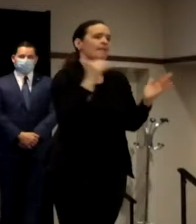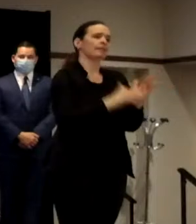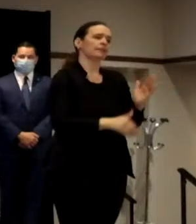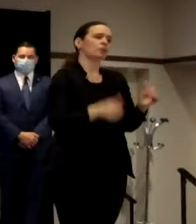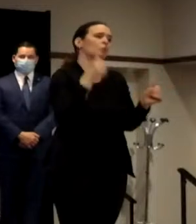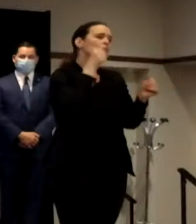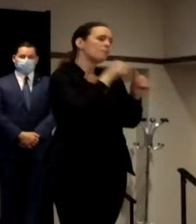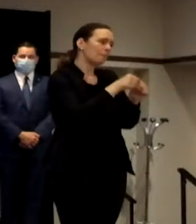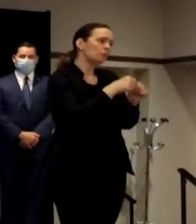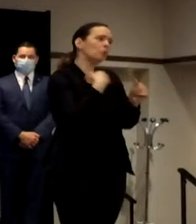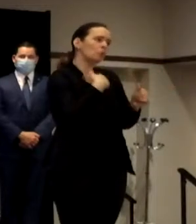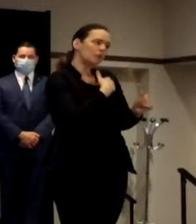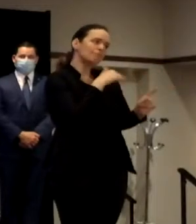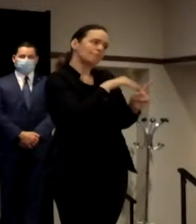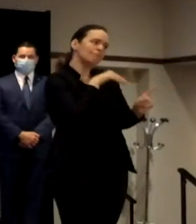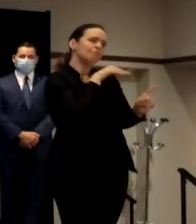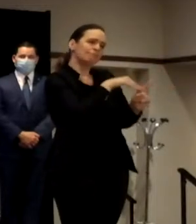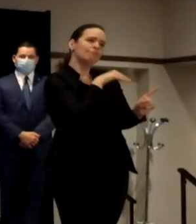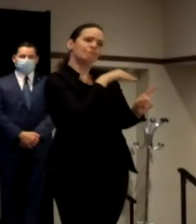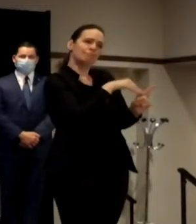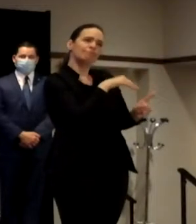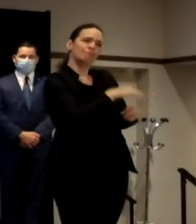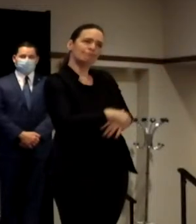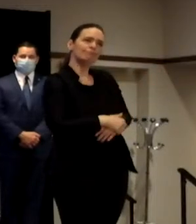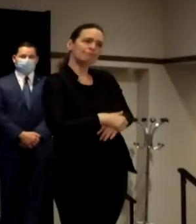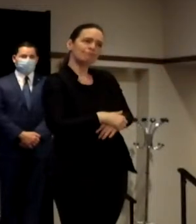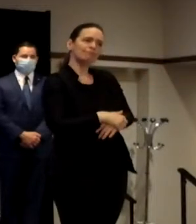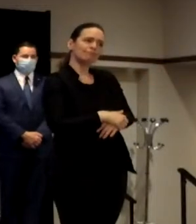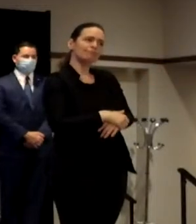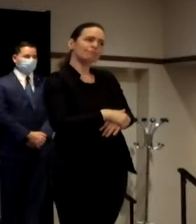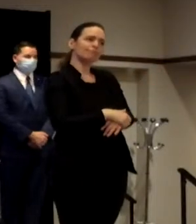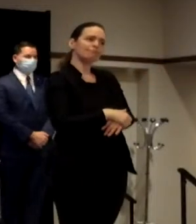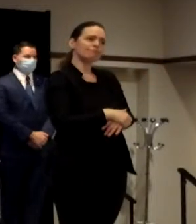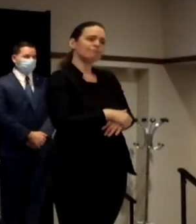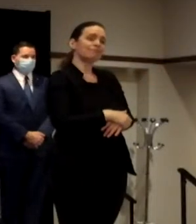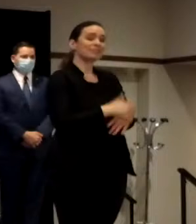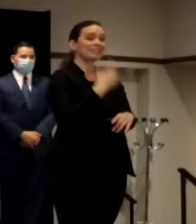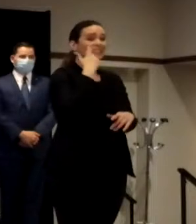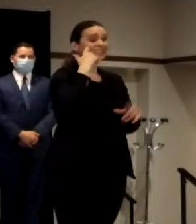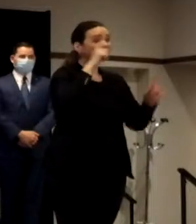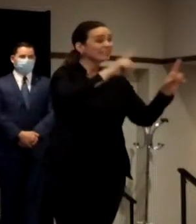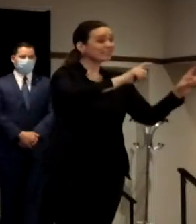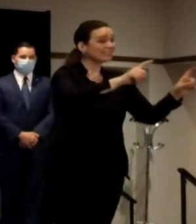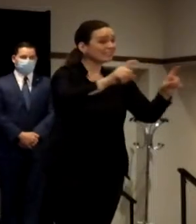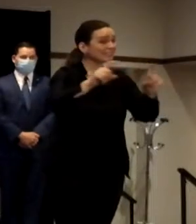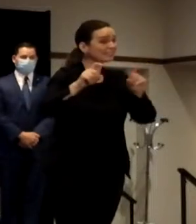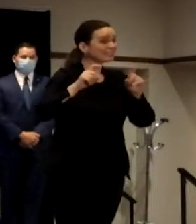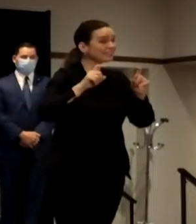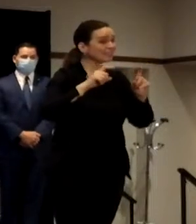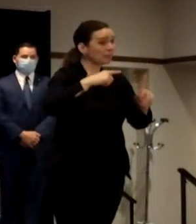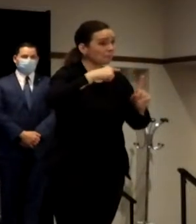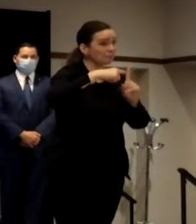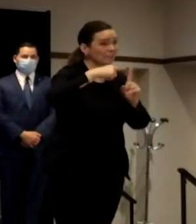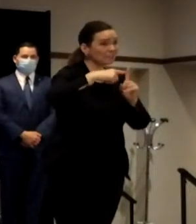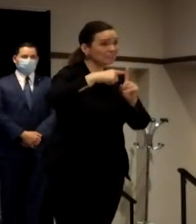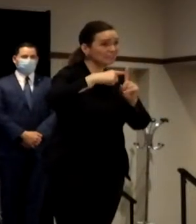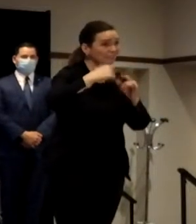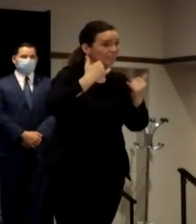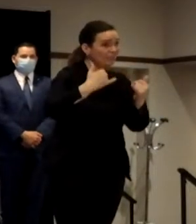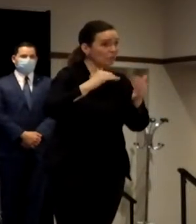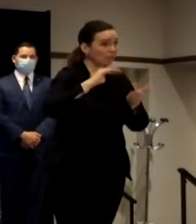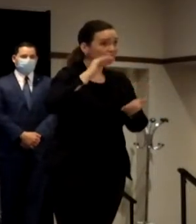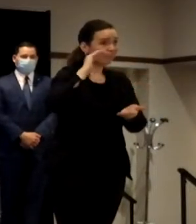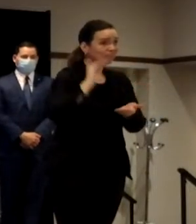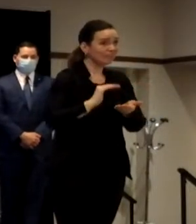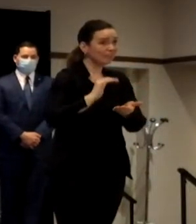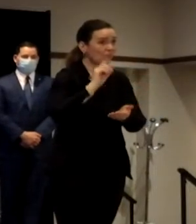if you look at the current New York State testing data, which shows the 7 days positive rate of less than 1%, it fluctuates depending on, and as